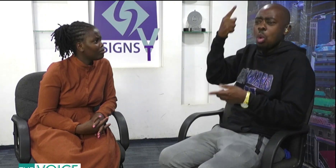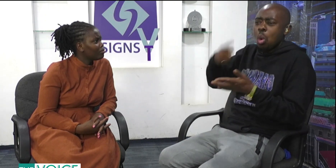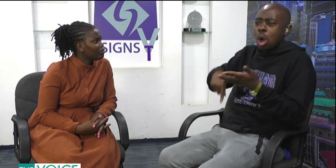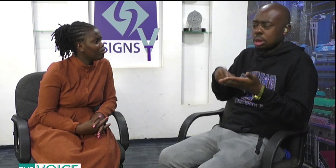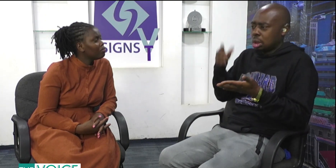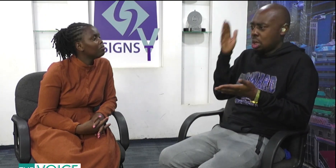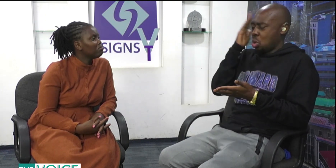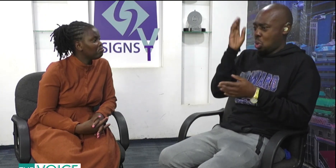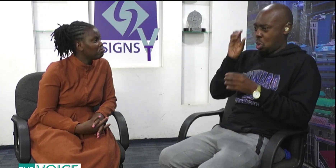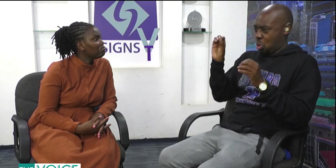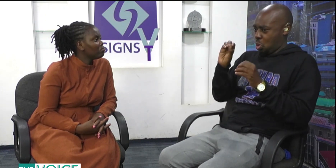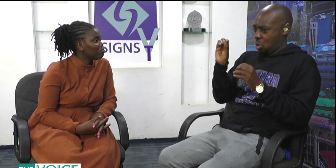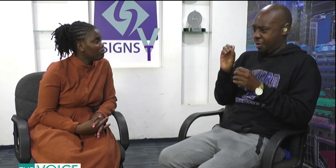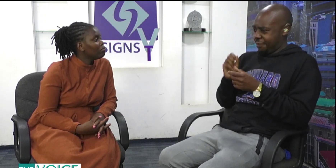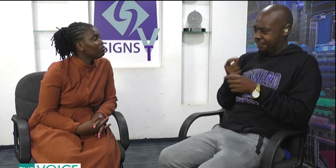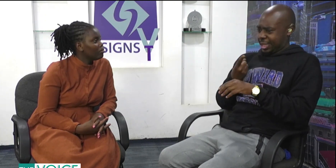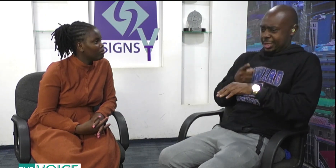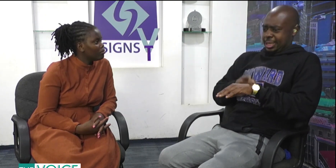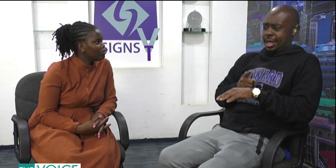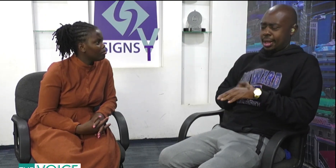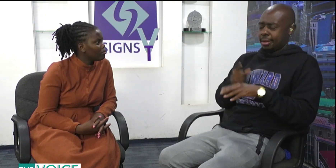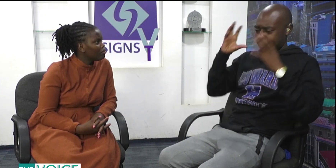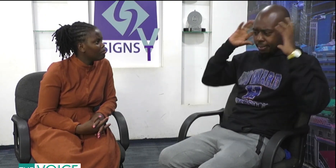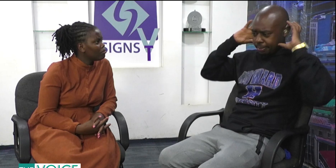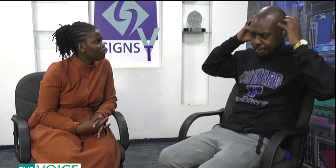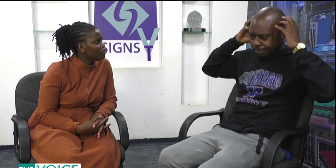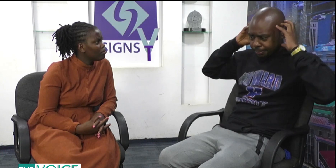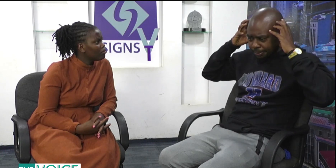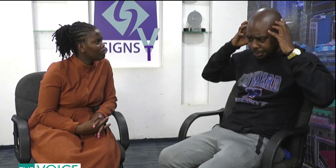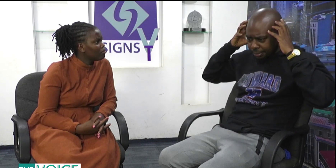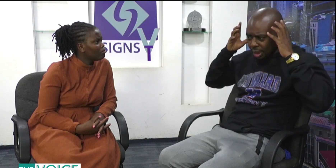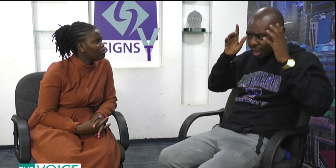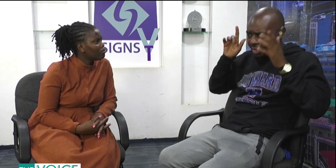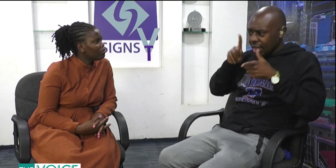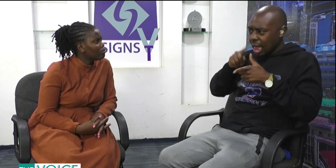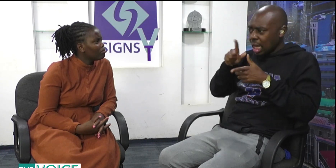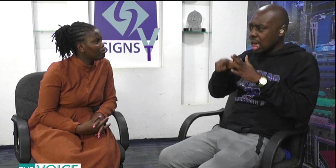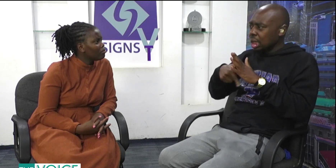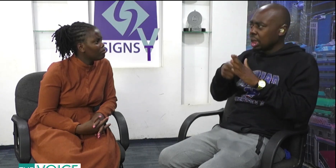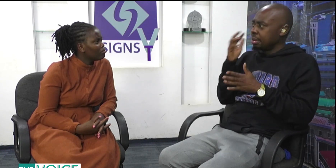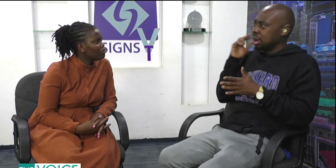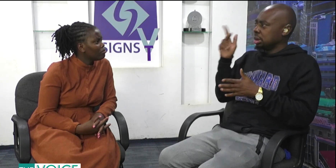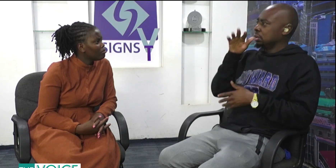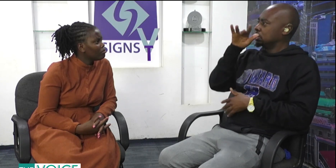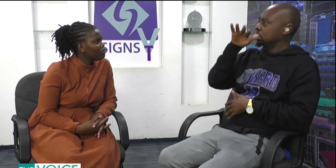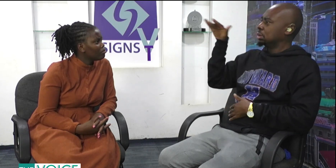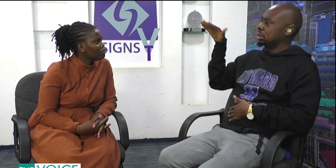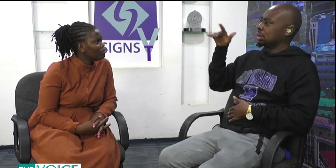I didn't know what I was coming to do in the hospital in Nairobi, so they checked my ears.